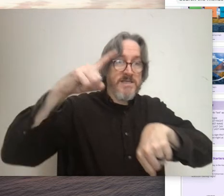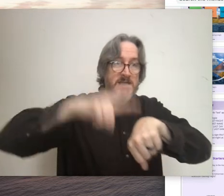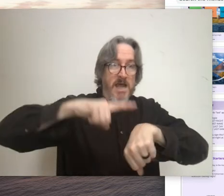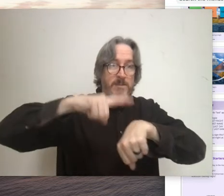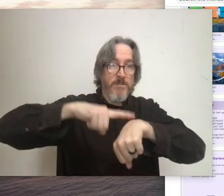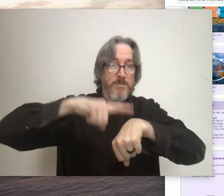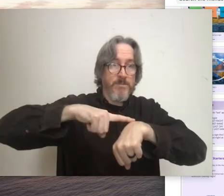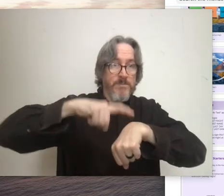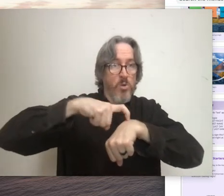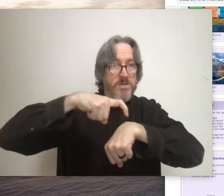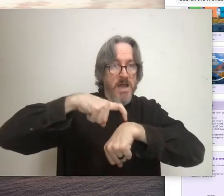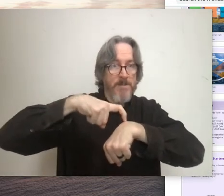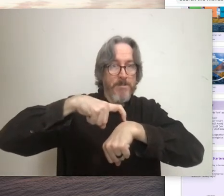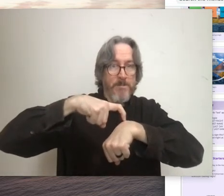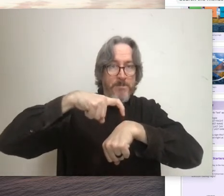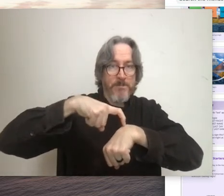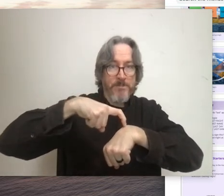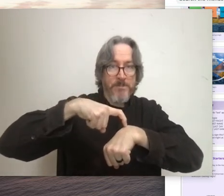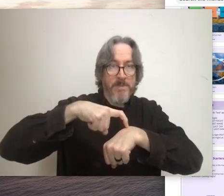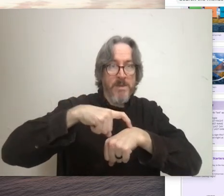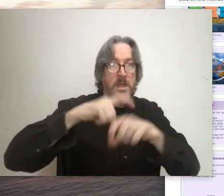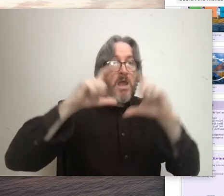so time or time,